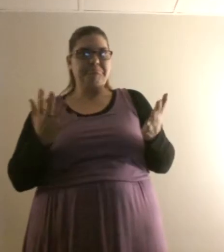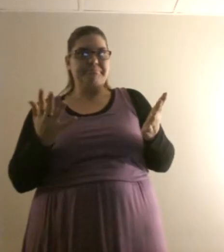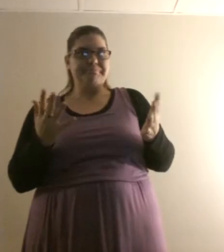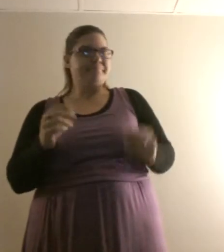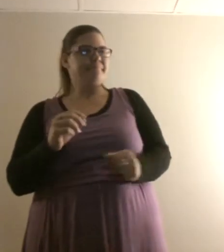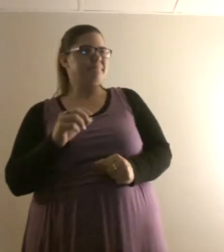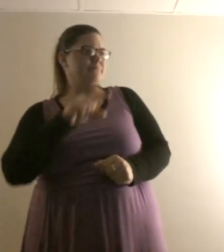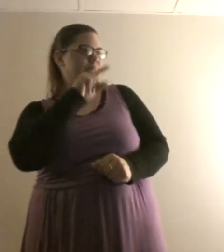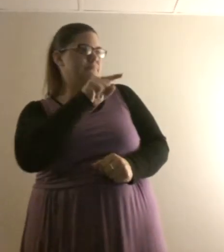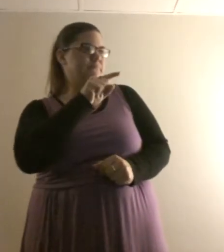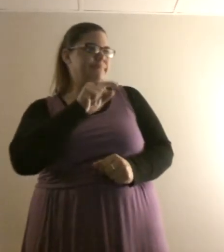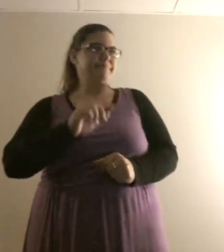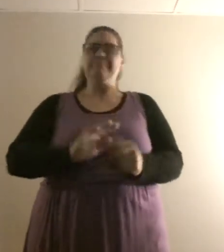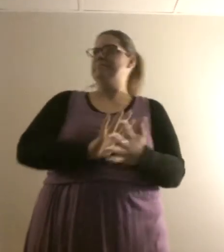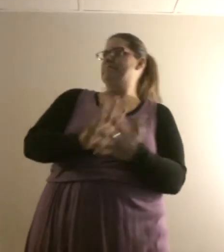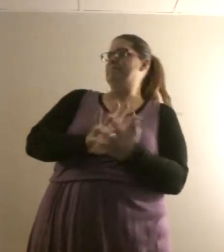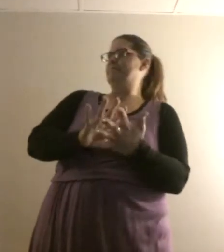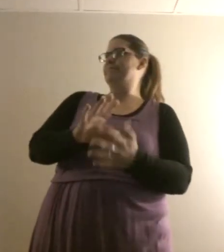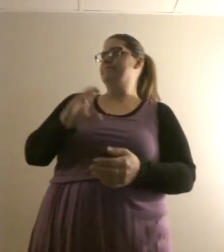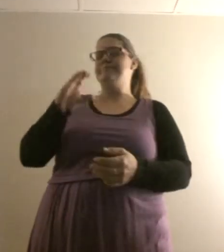The cannon. So here's where